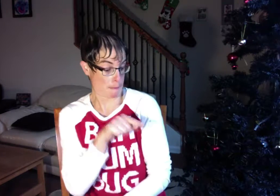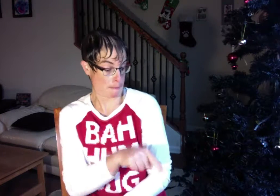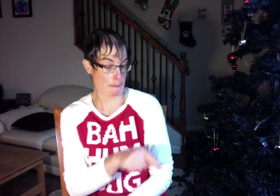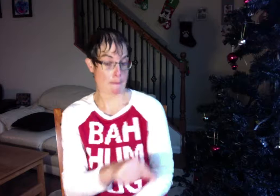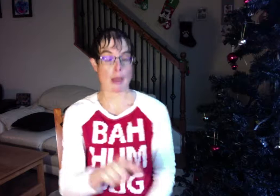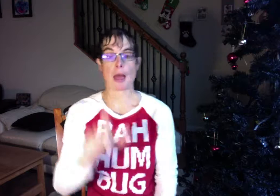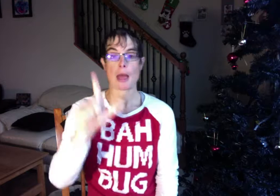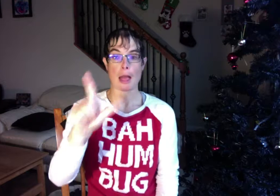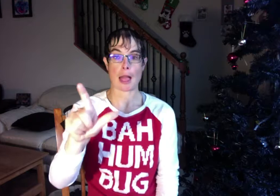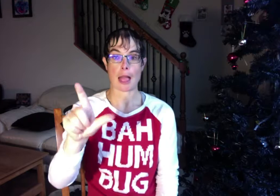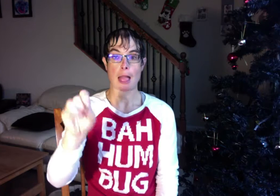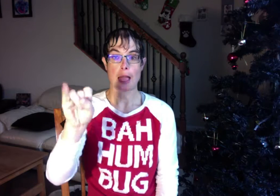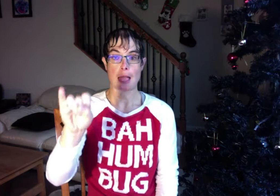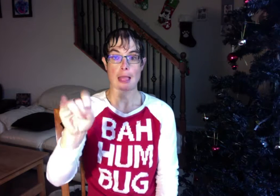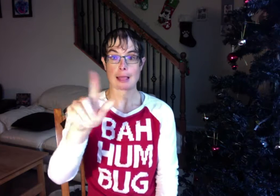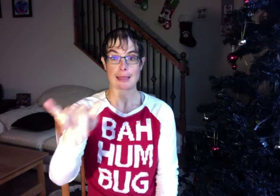gifts for the baby.